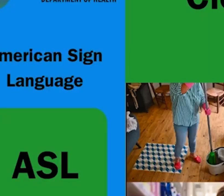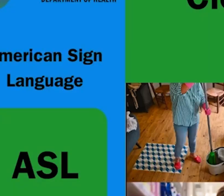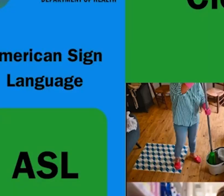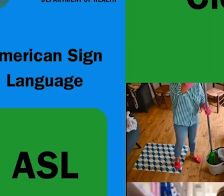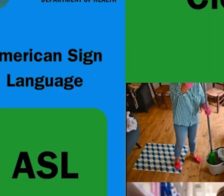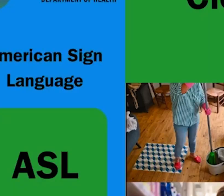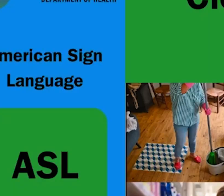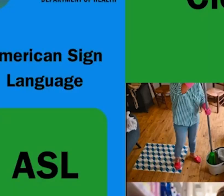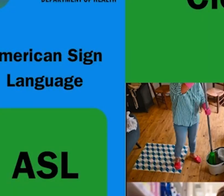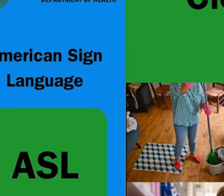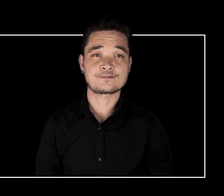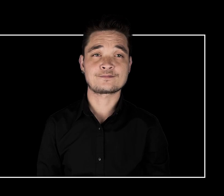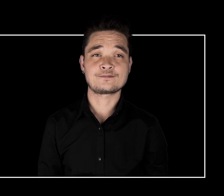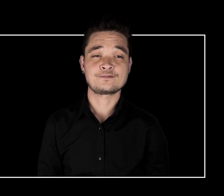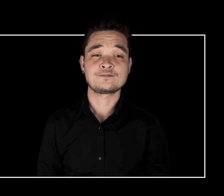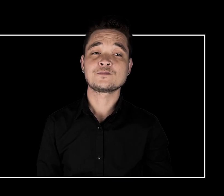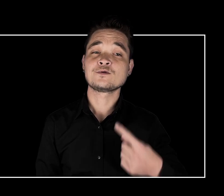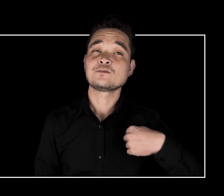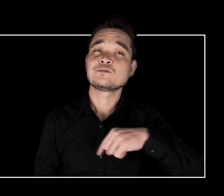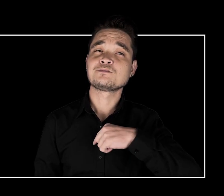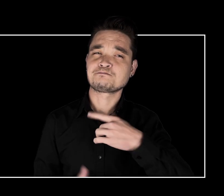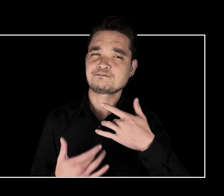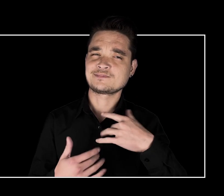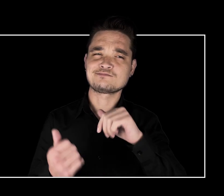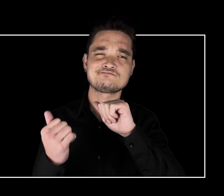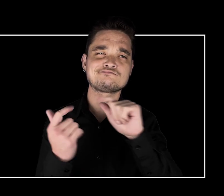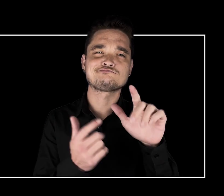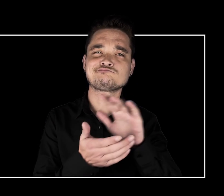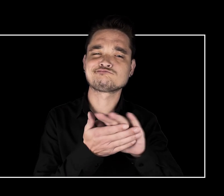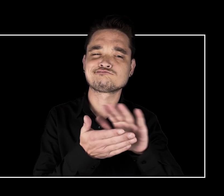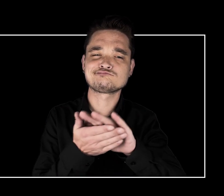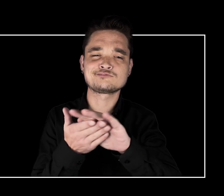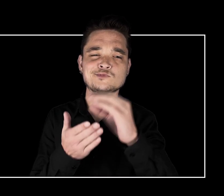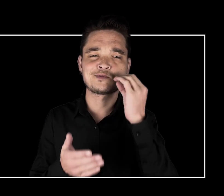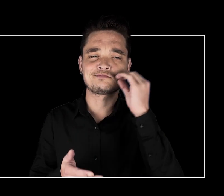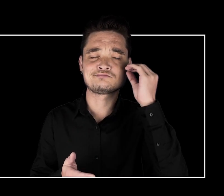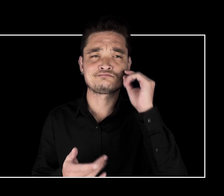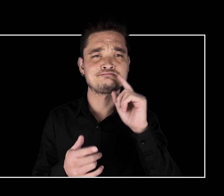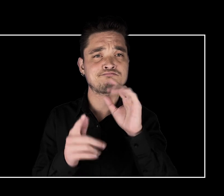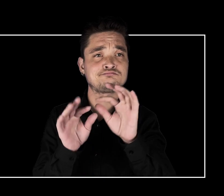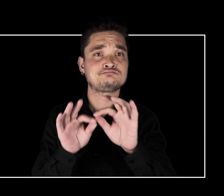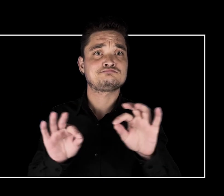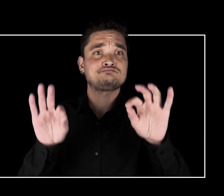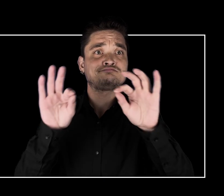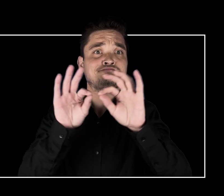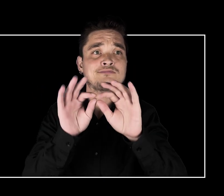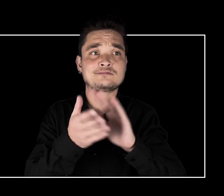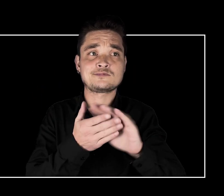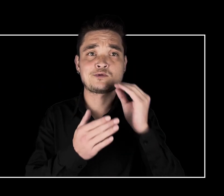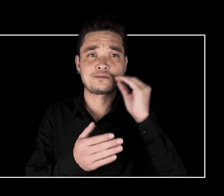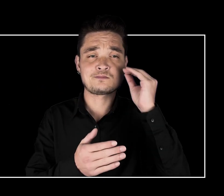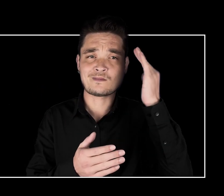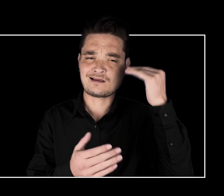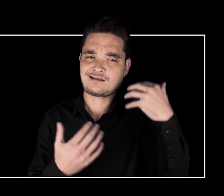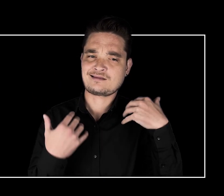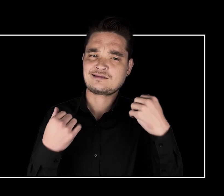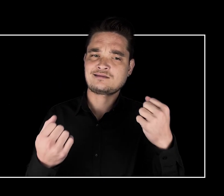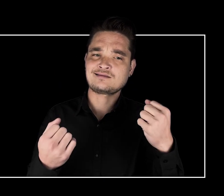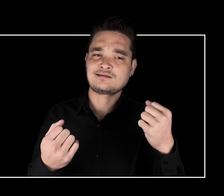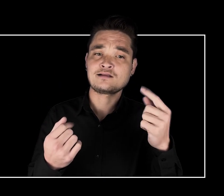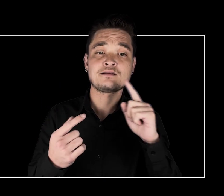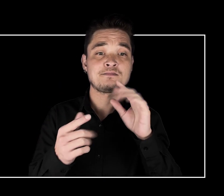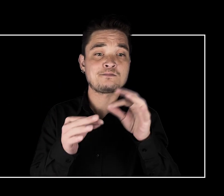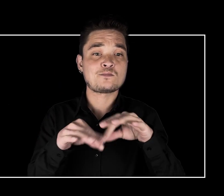Cleaning safely at home. We all clean at home, and cleaning is important for our health. It is